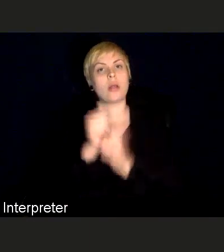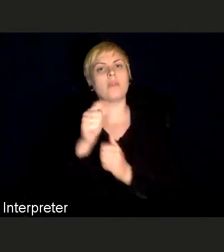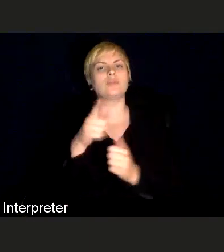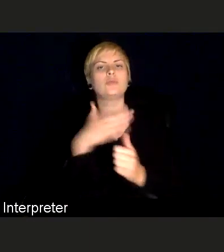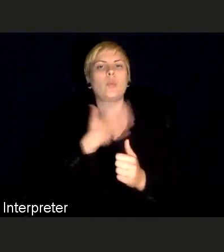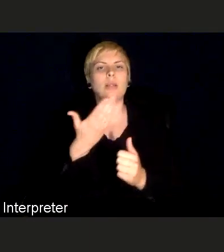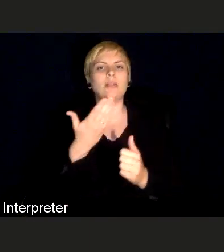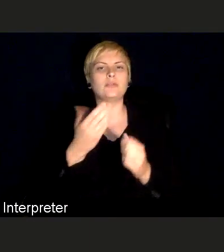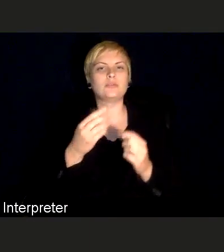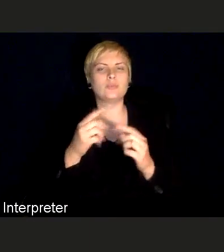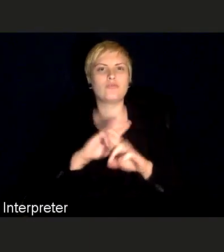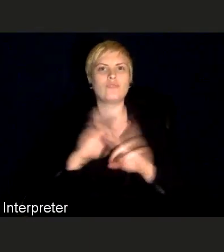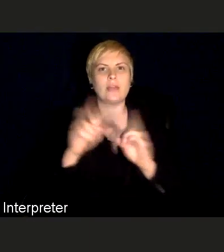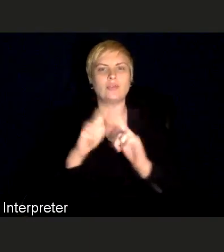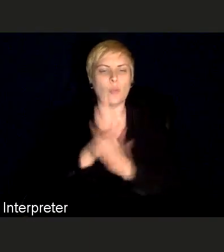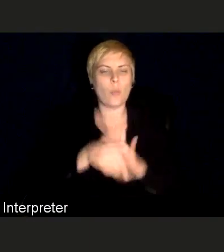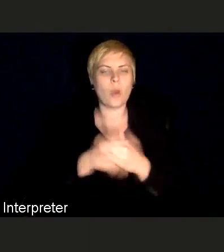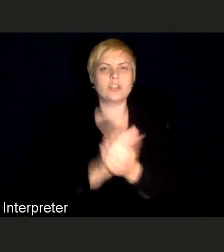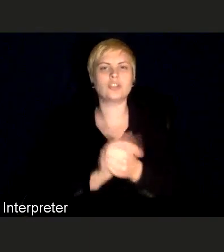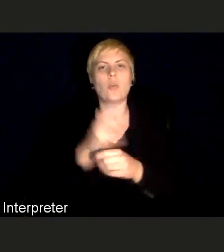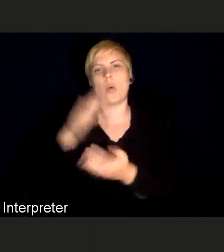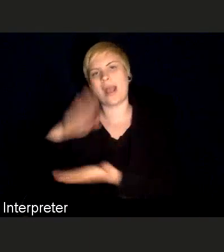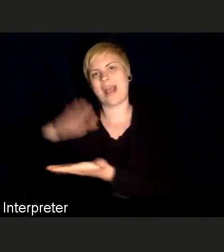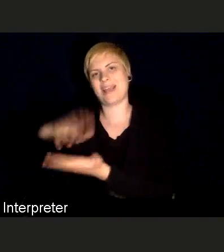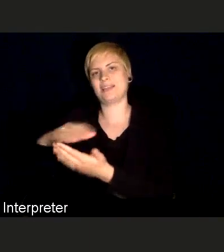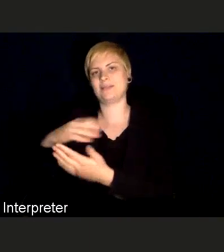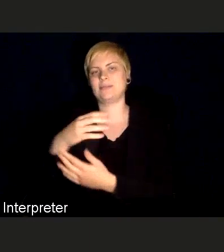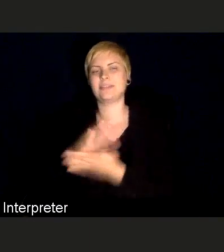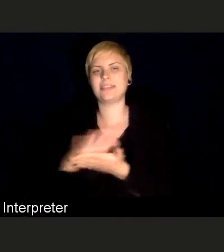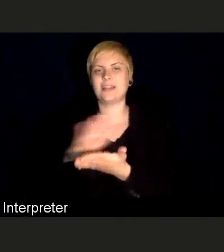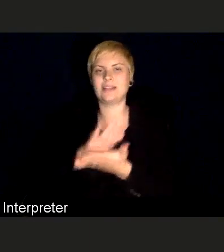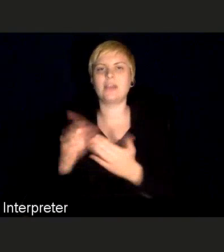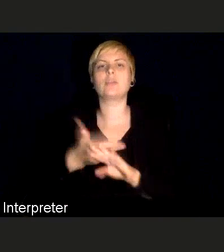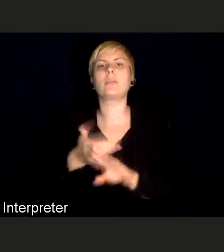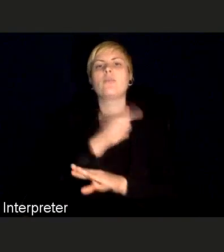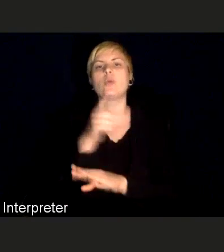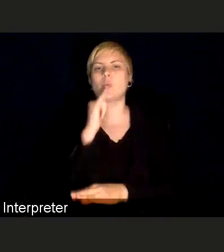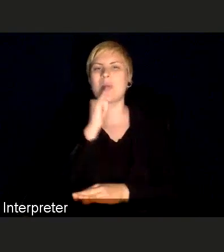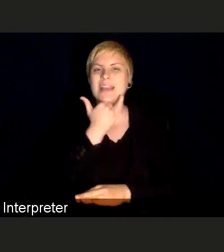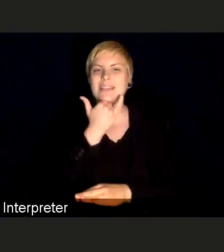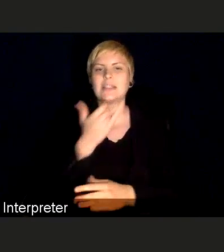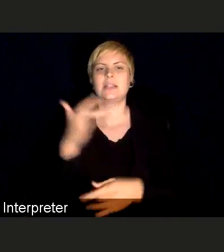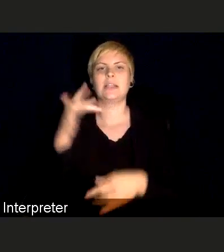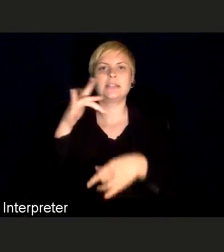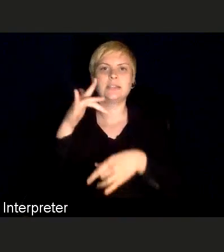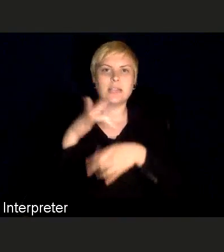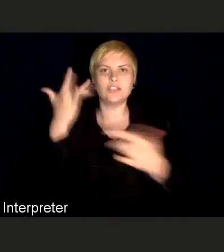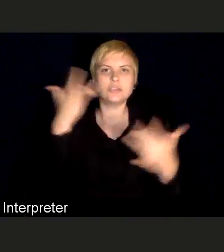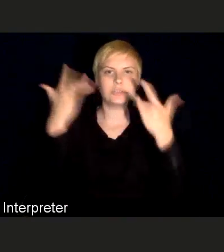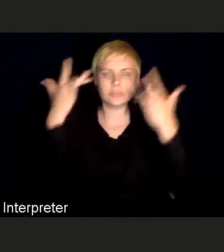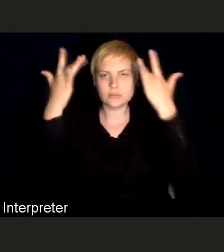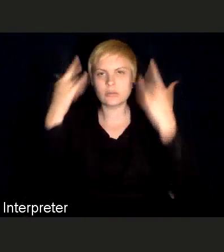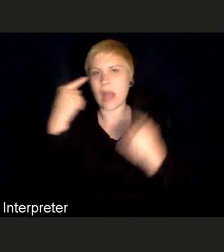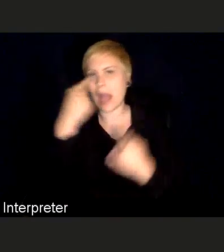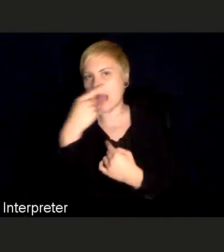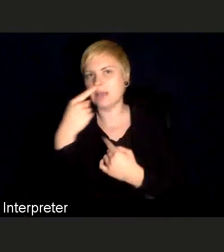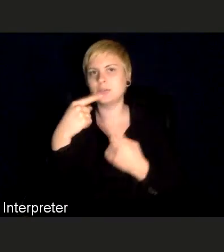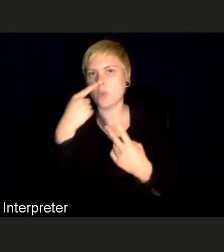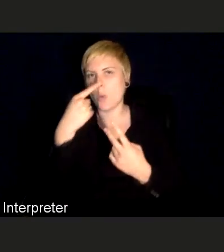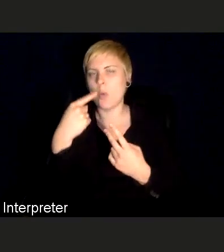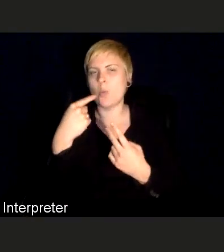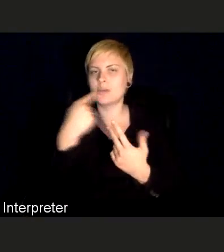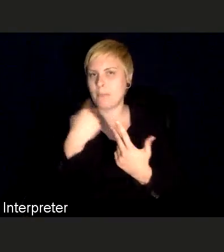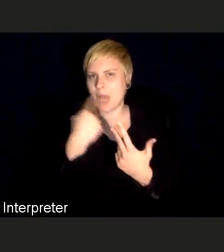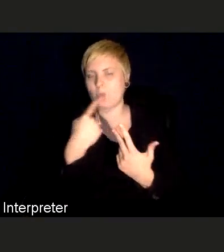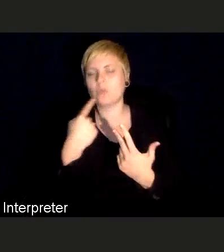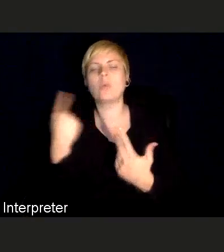hand sanitizer before you accidentally then touch, again, some mucous membrane of your face, your eyes, your nose, your mouth, or